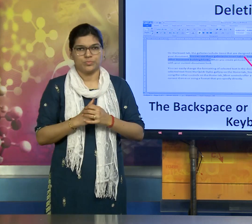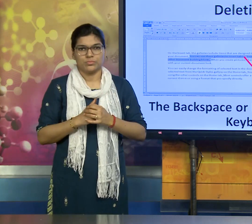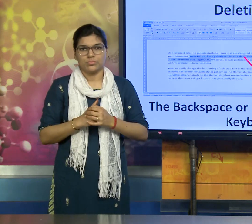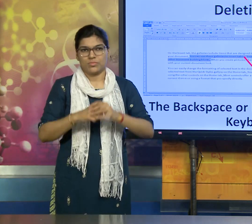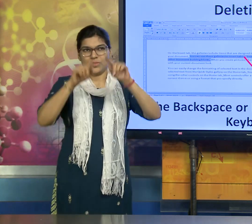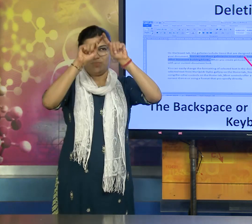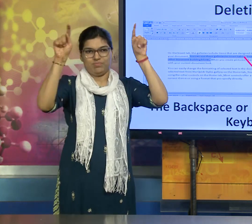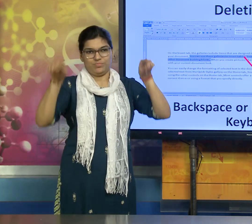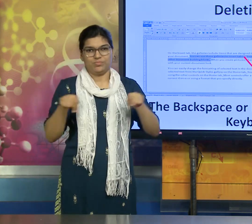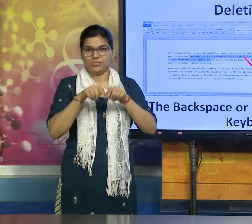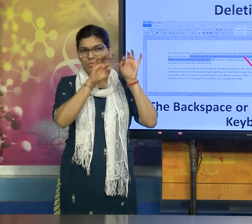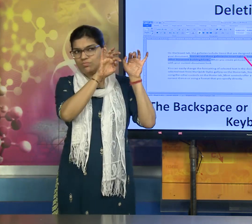Deleting text.